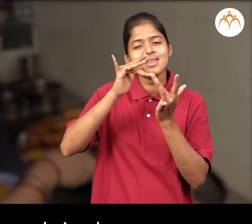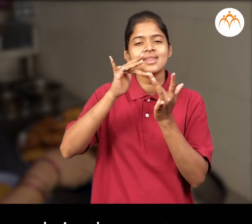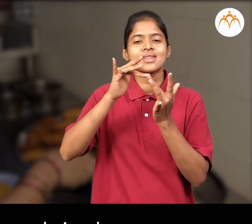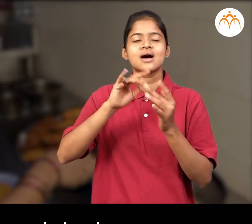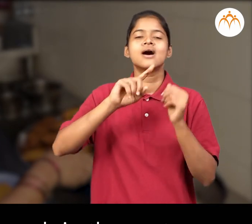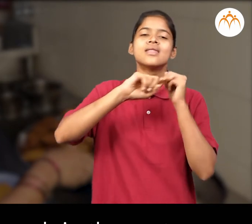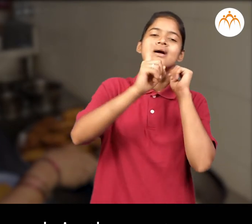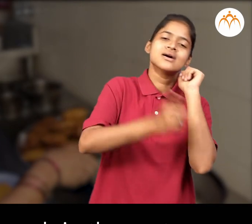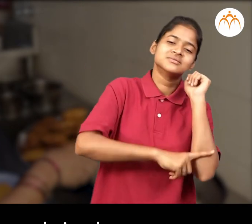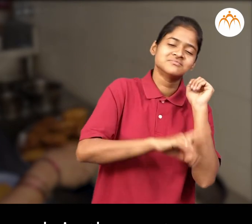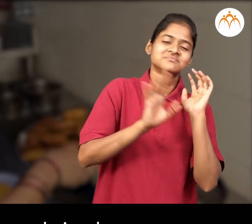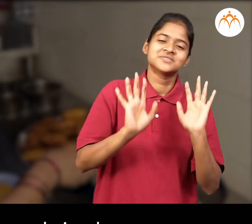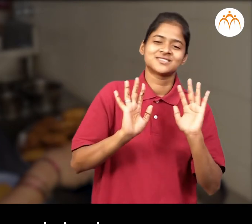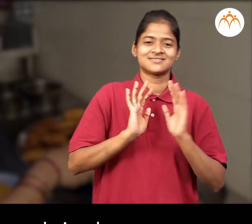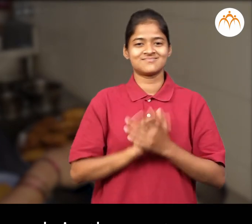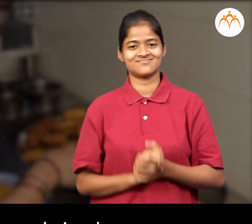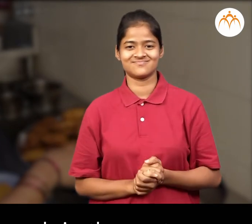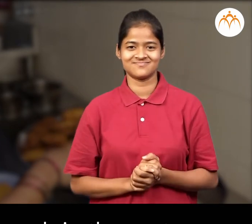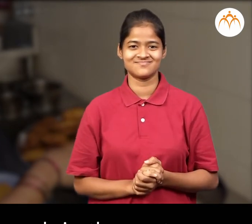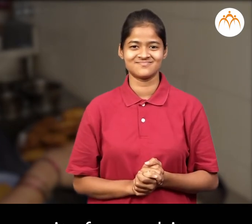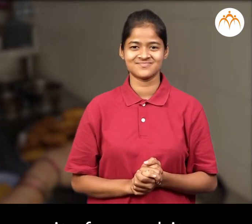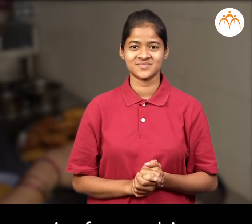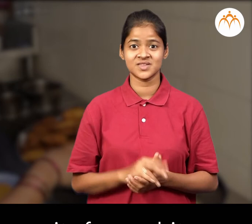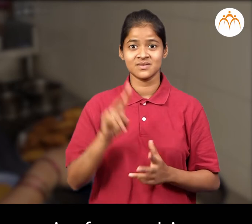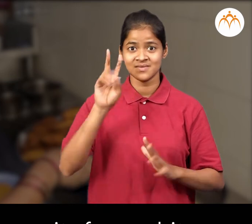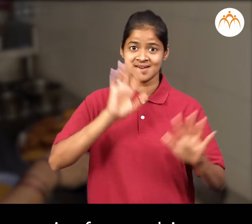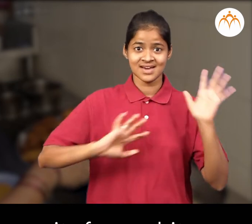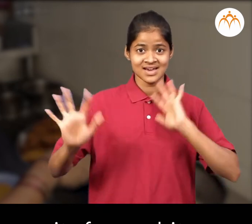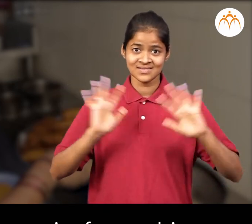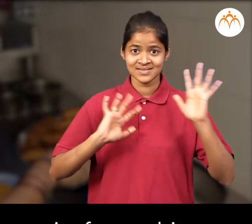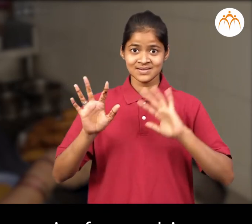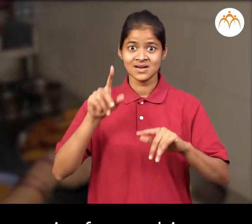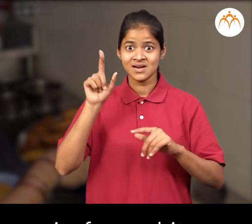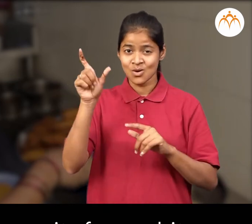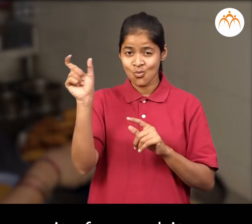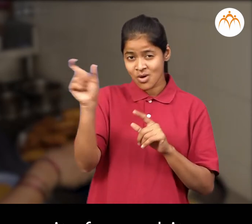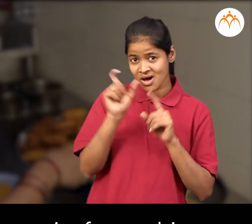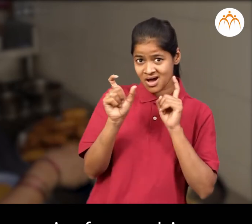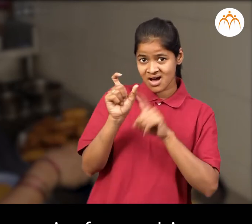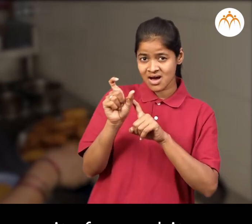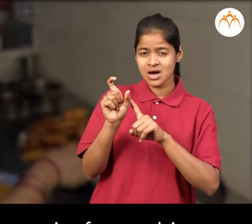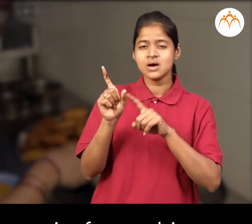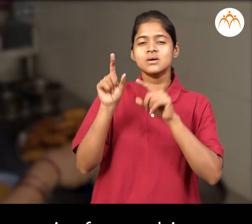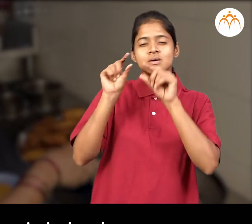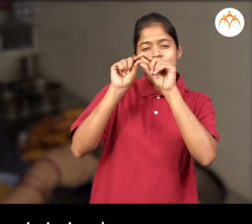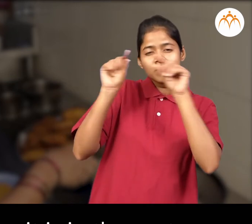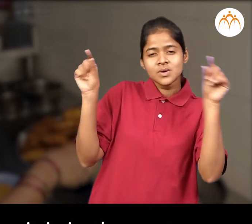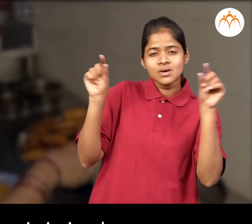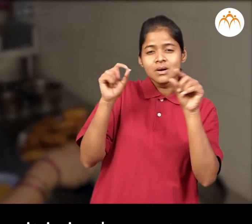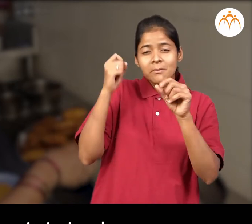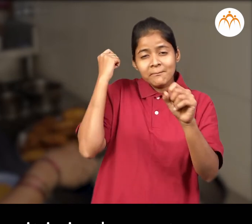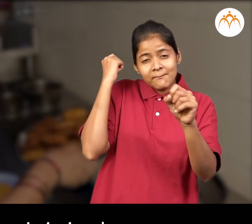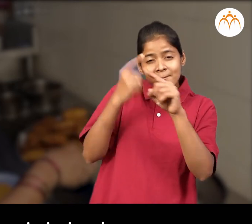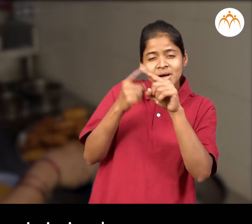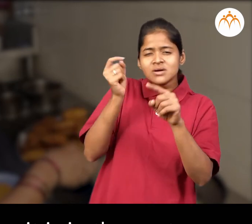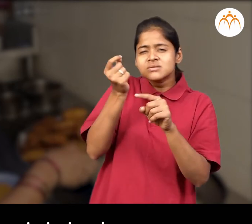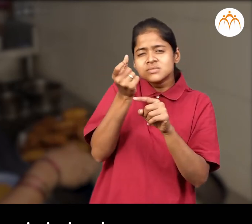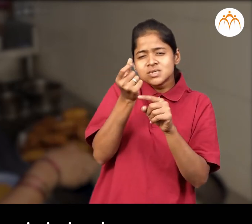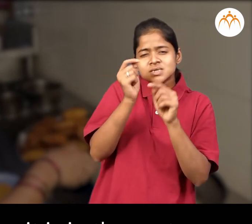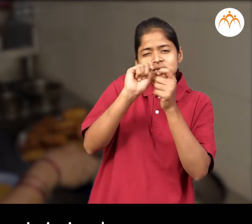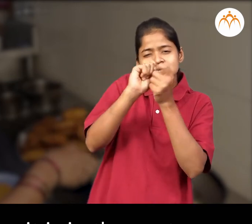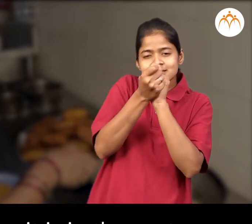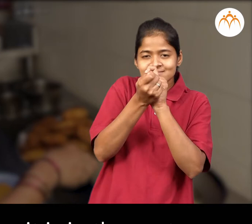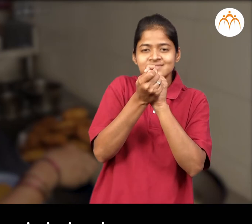while using a verb in the sentence, we need to change its form a bit. It cannot be used